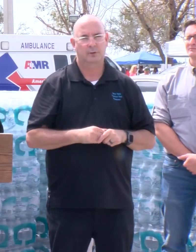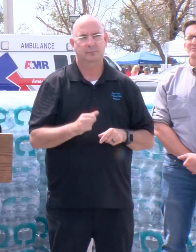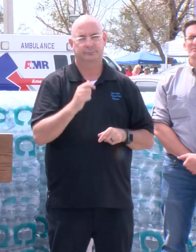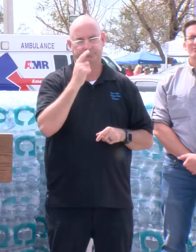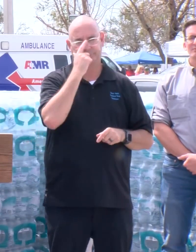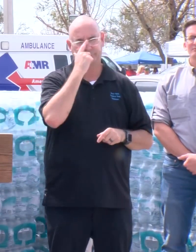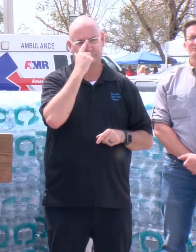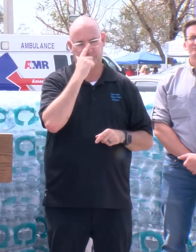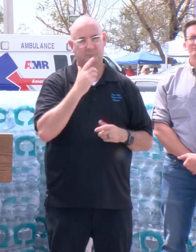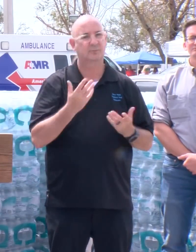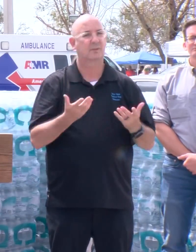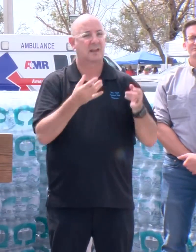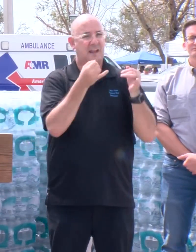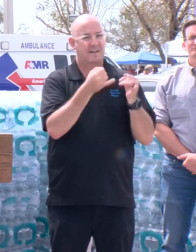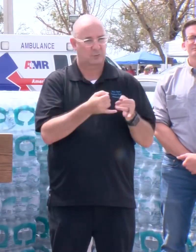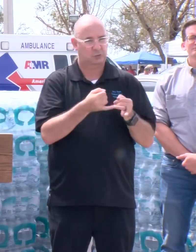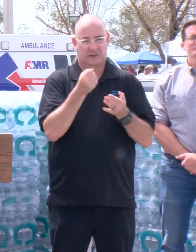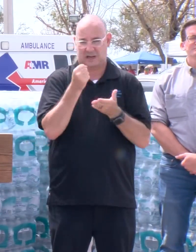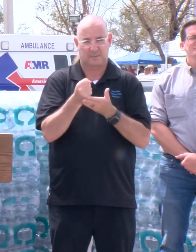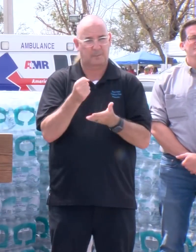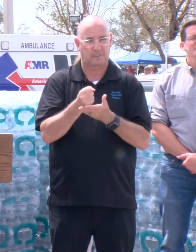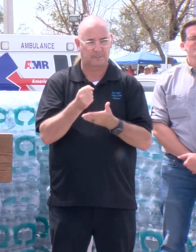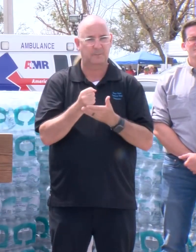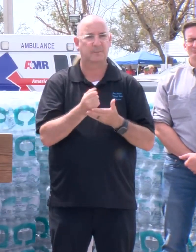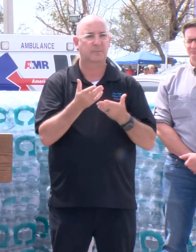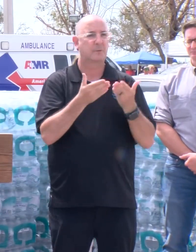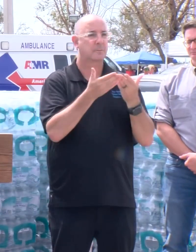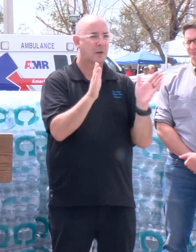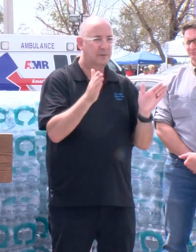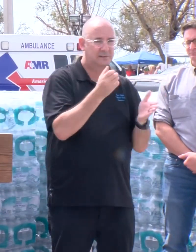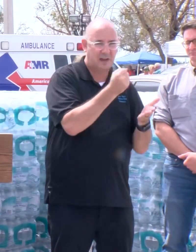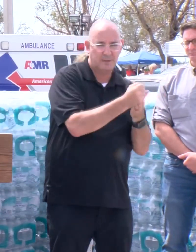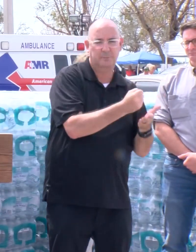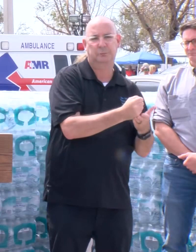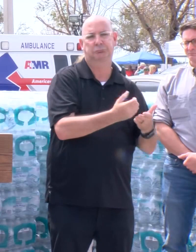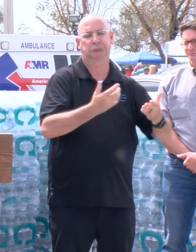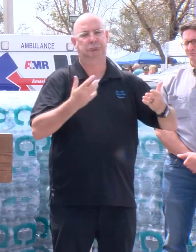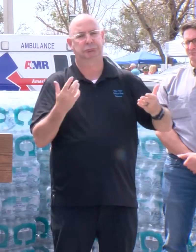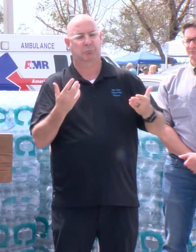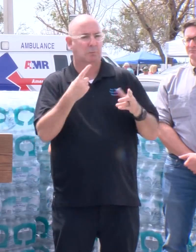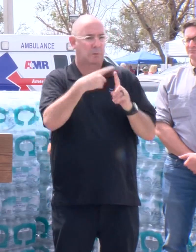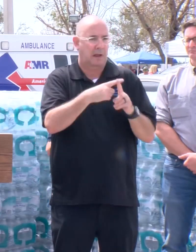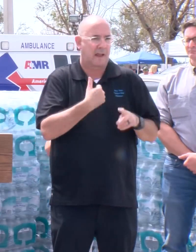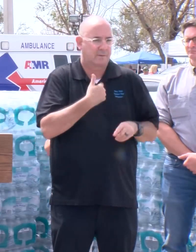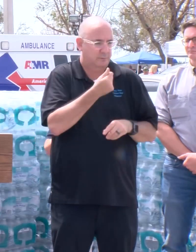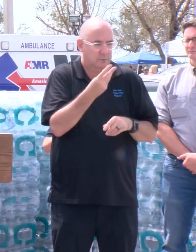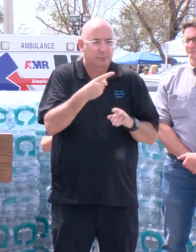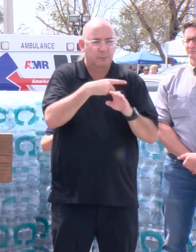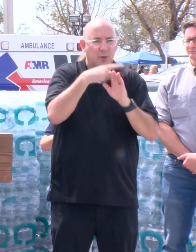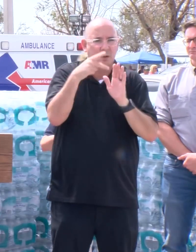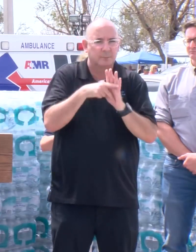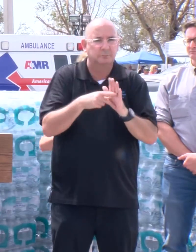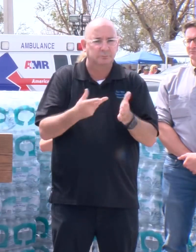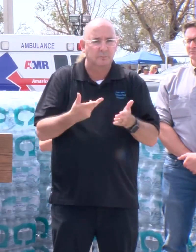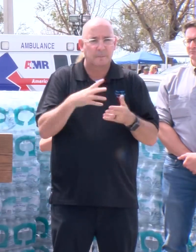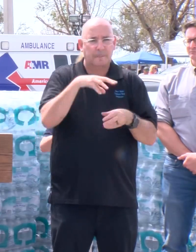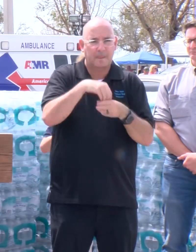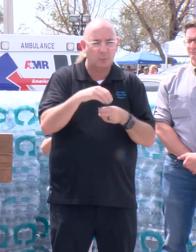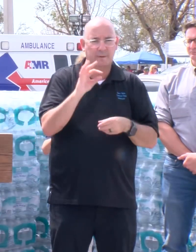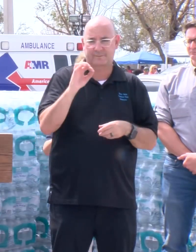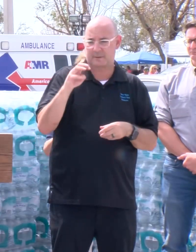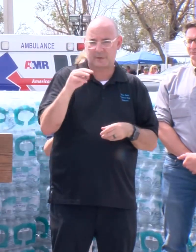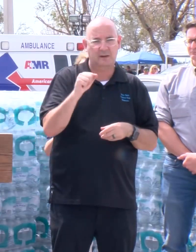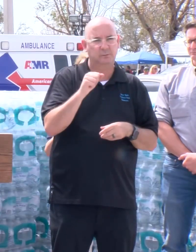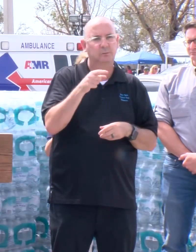to individual and public assistance, there are several programs that are available, including the FEMA Transitional Sheltering Assistance Program